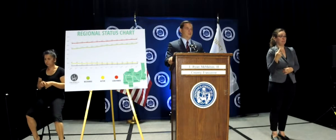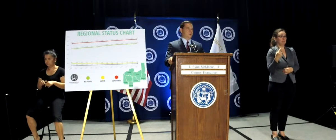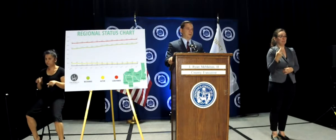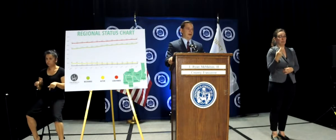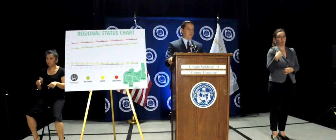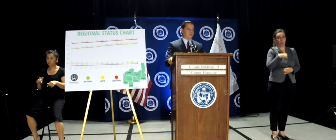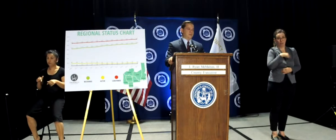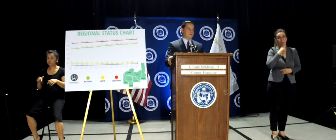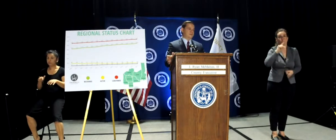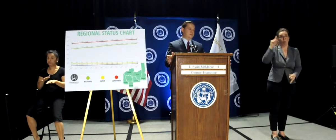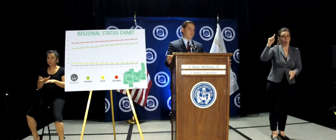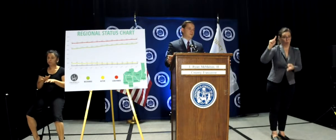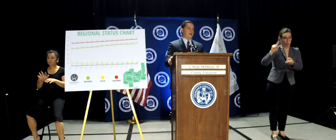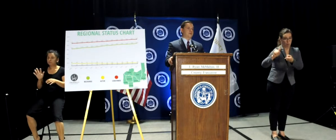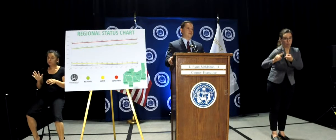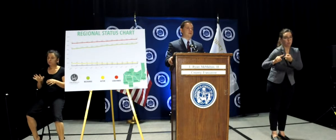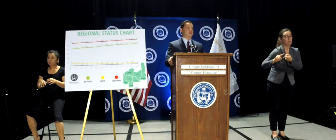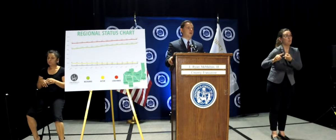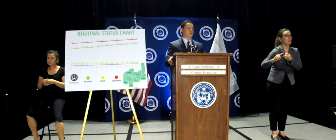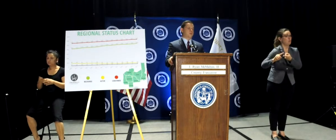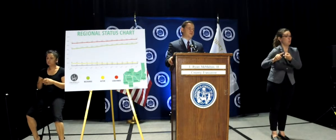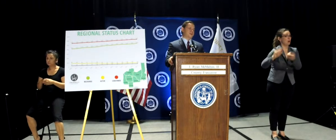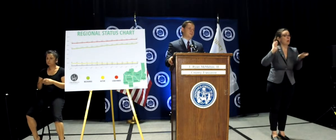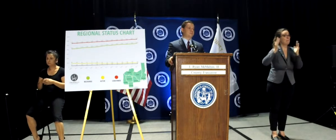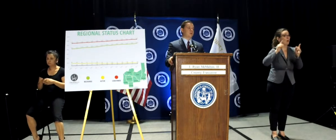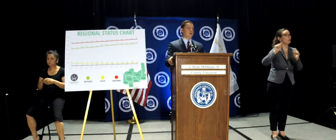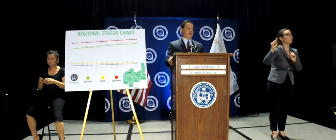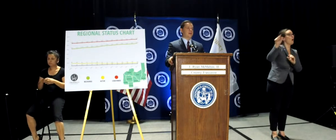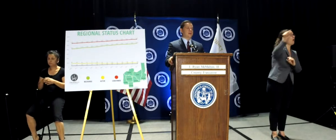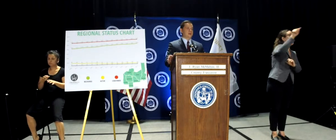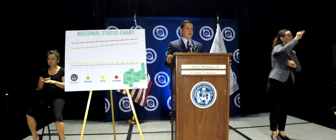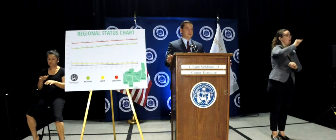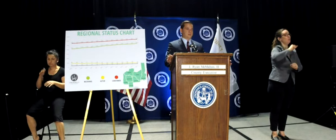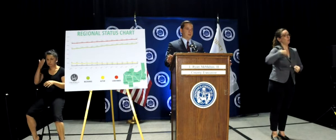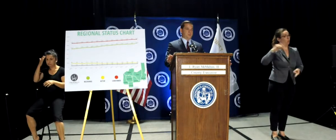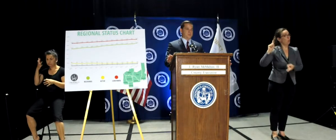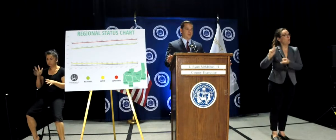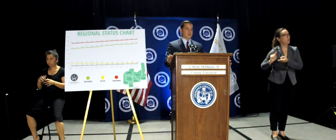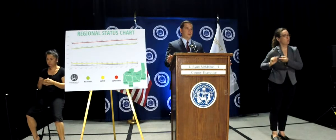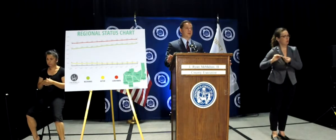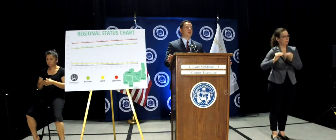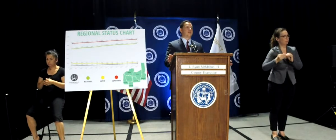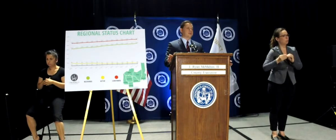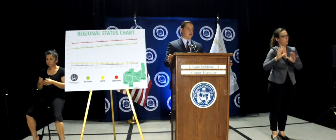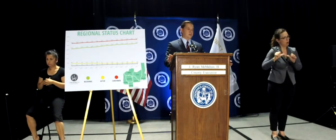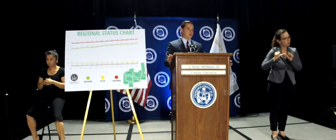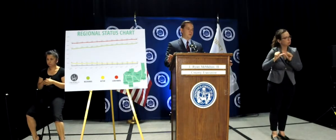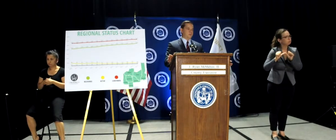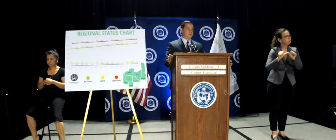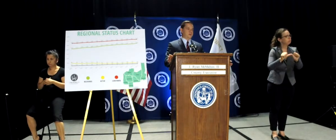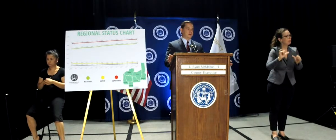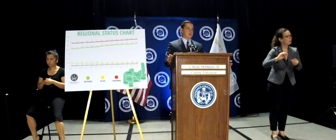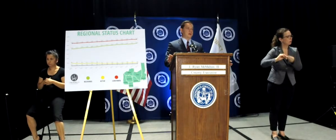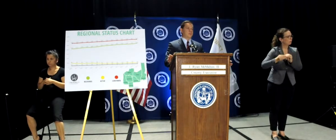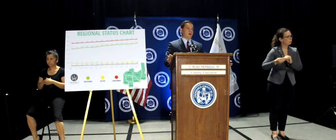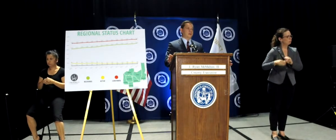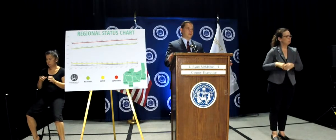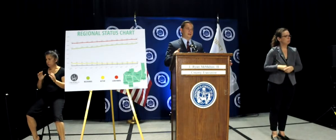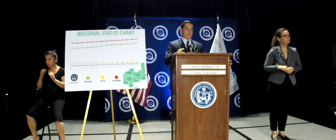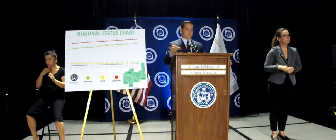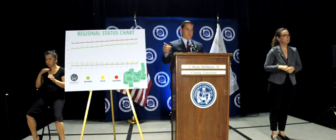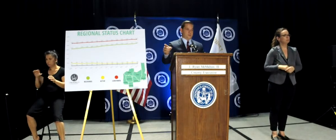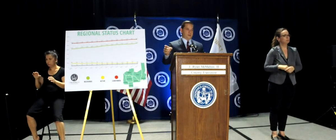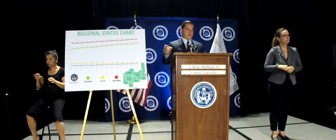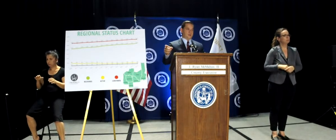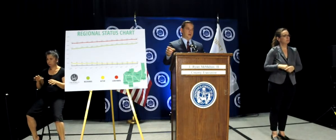we should just be able to have the events. The virus doesn't get young people sick. Okay, it gets some people sick. It doesn't get all the young people sick, but